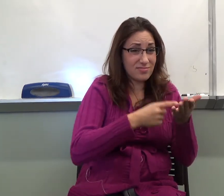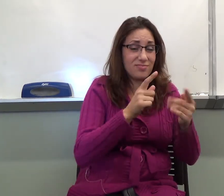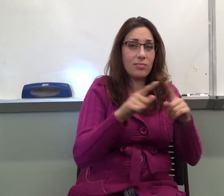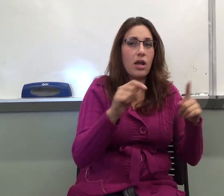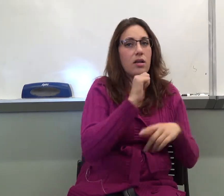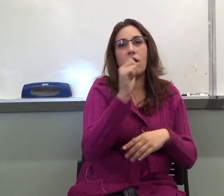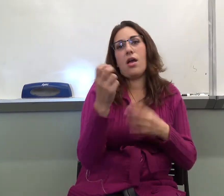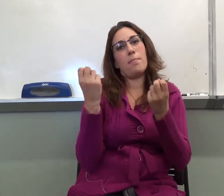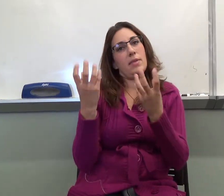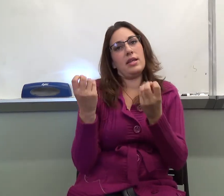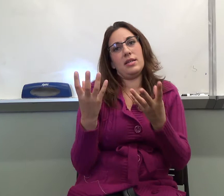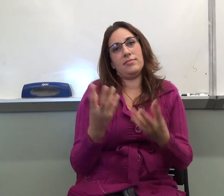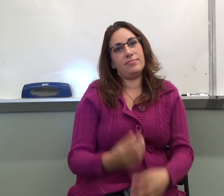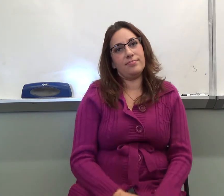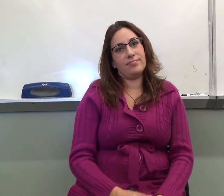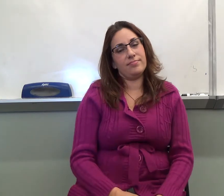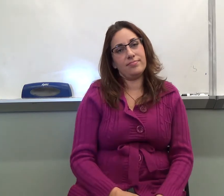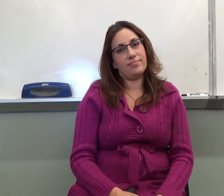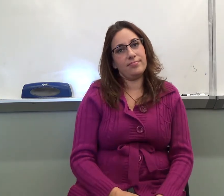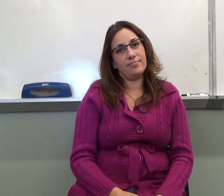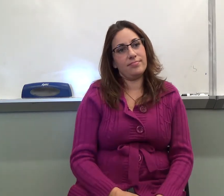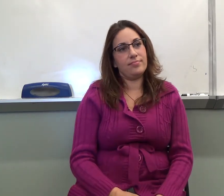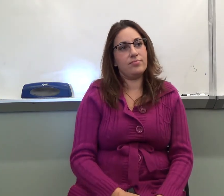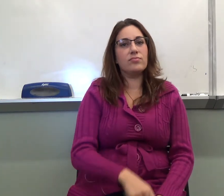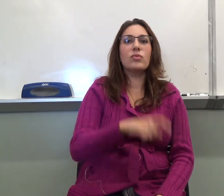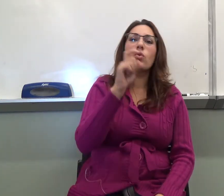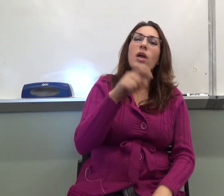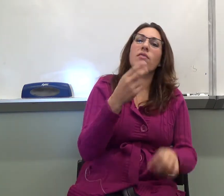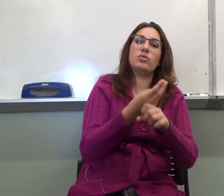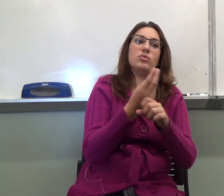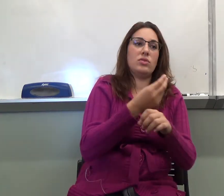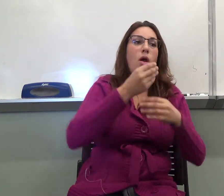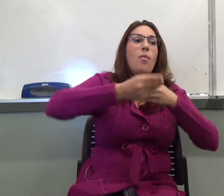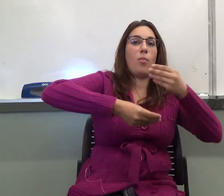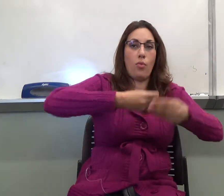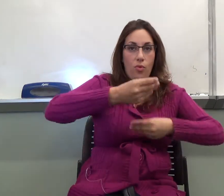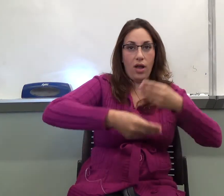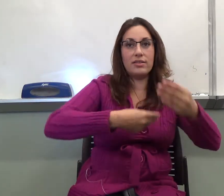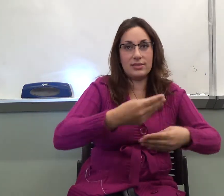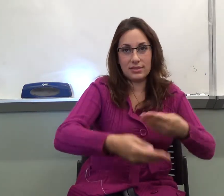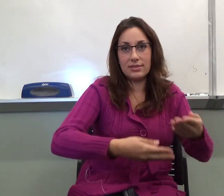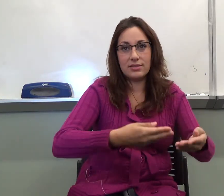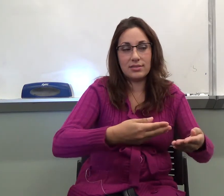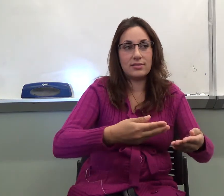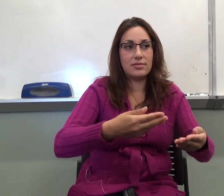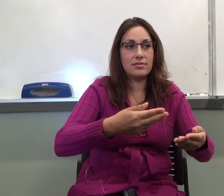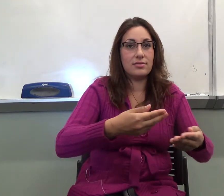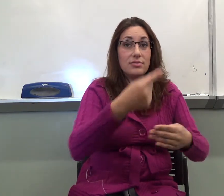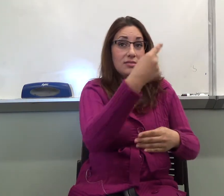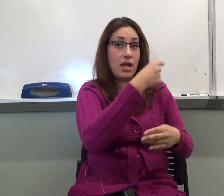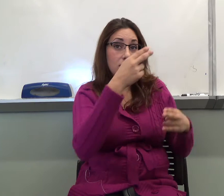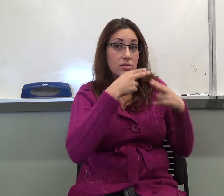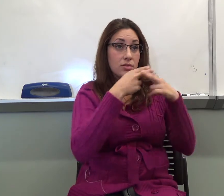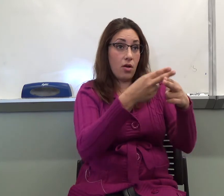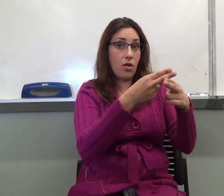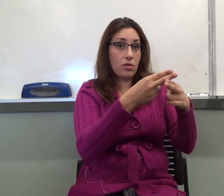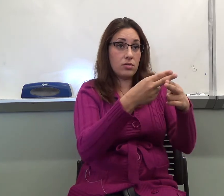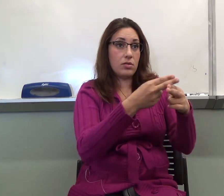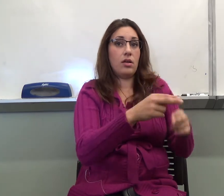So we have to use this process. Now that's called a conditional equation. That's